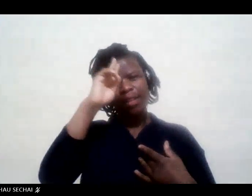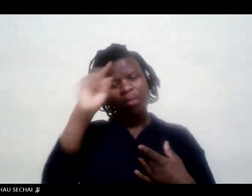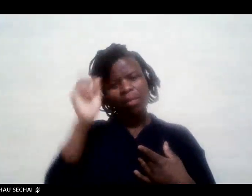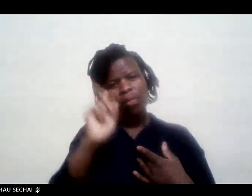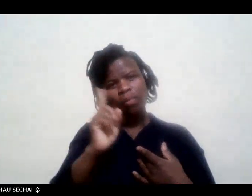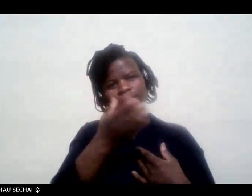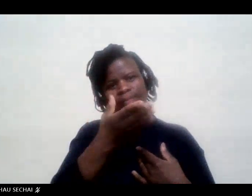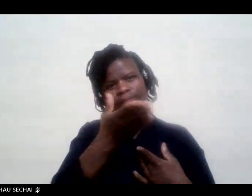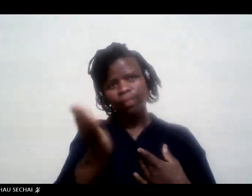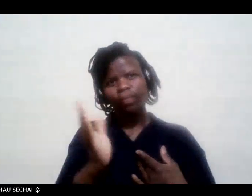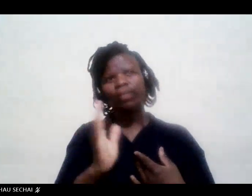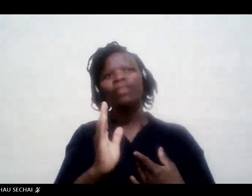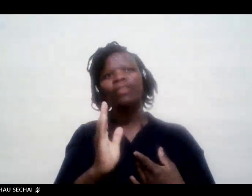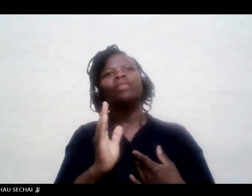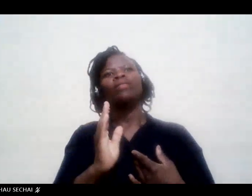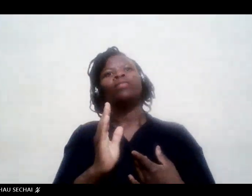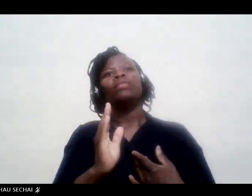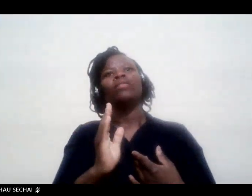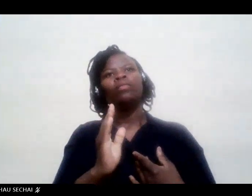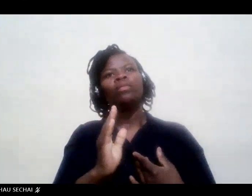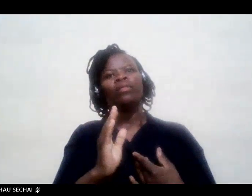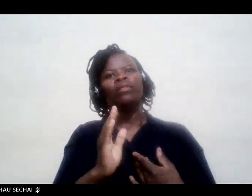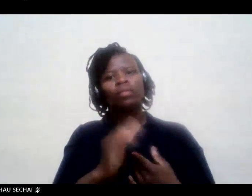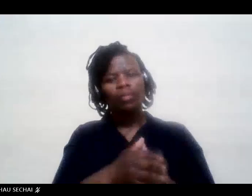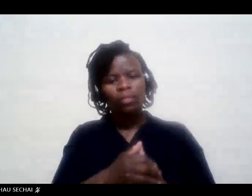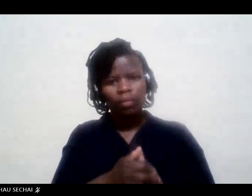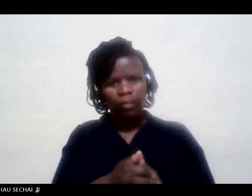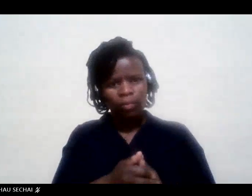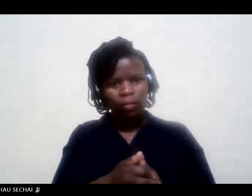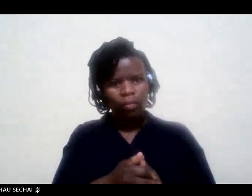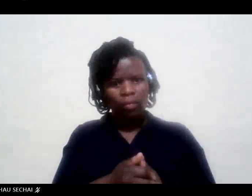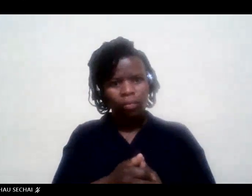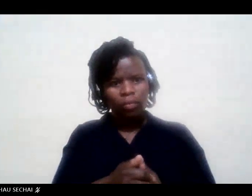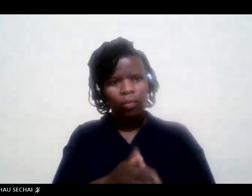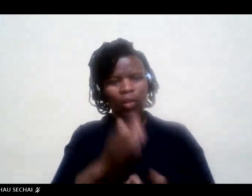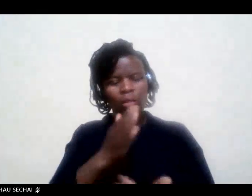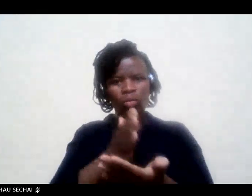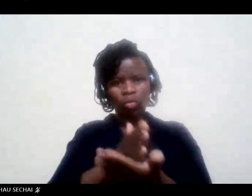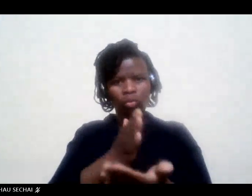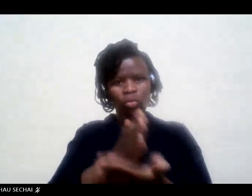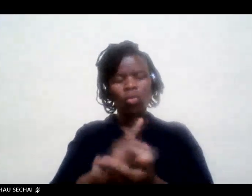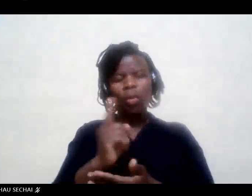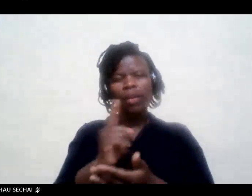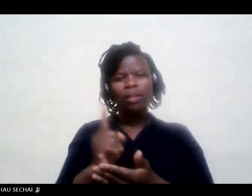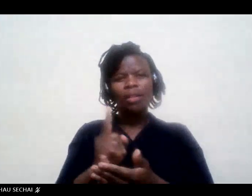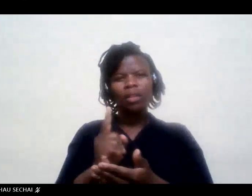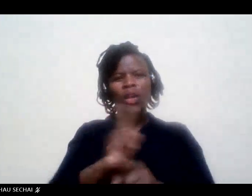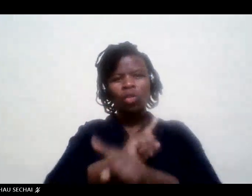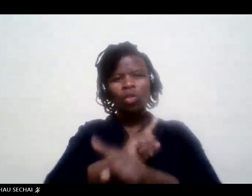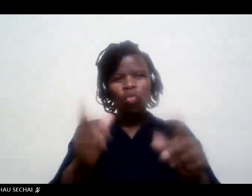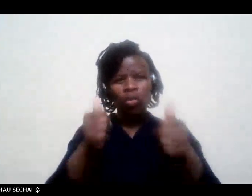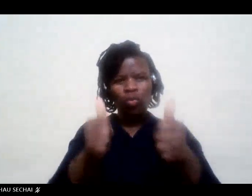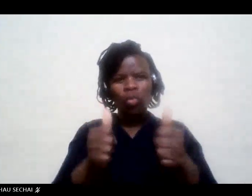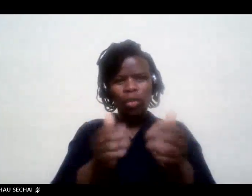book and those unconscious motivations. Okay, so people who have not